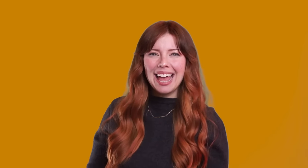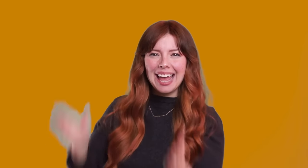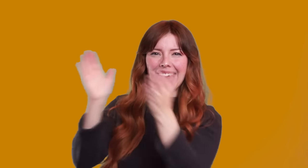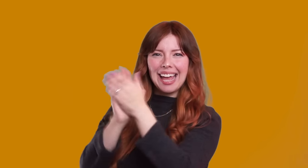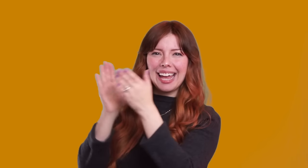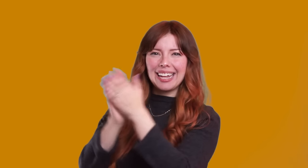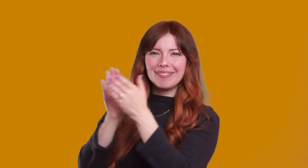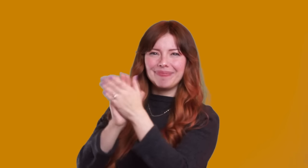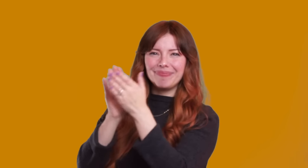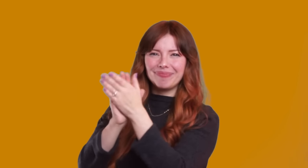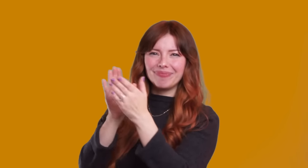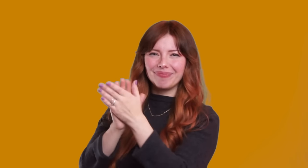Yay!